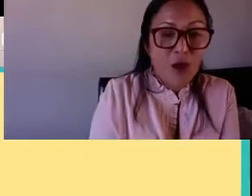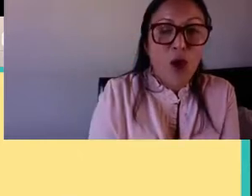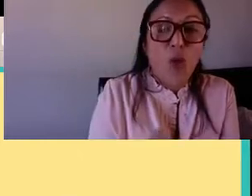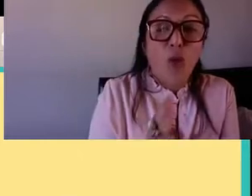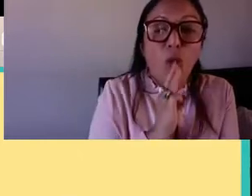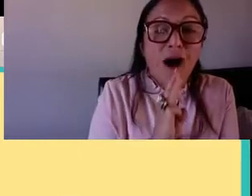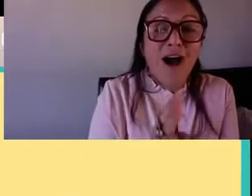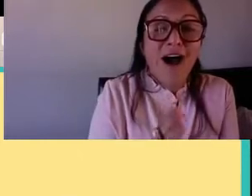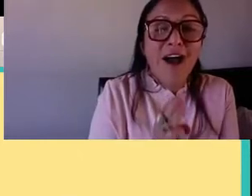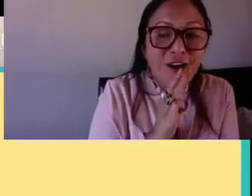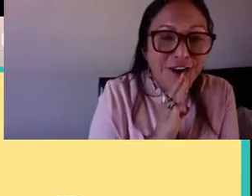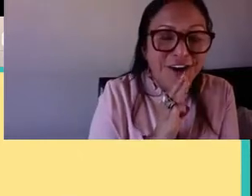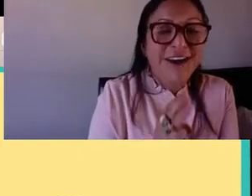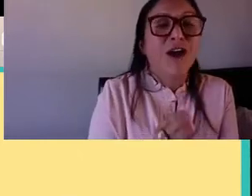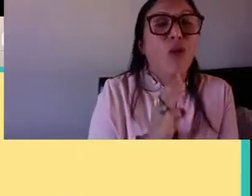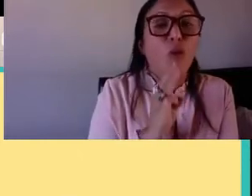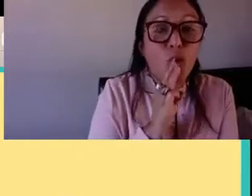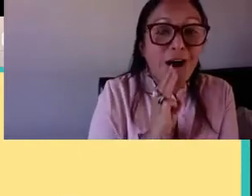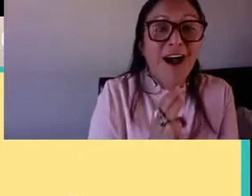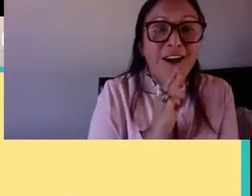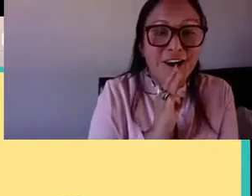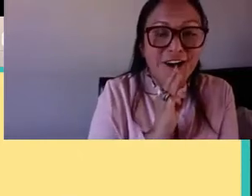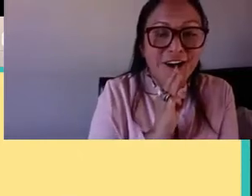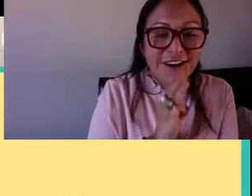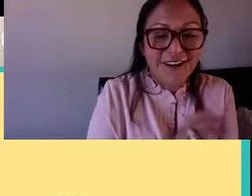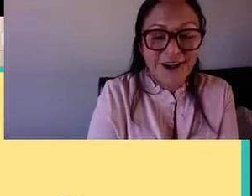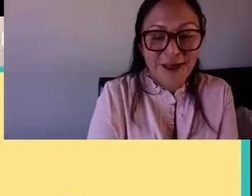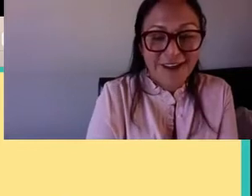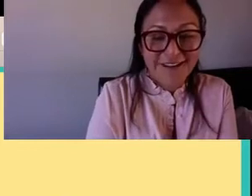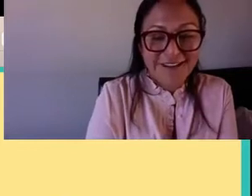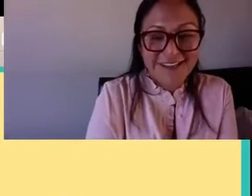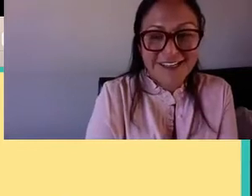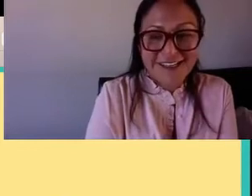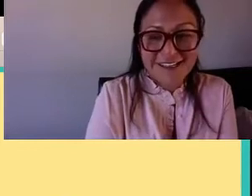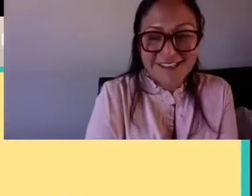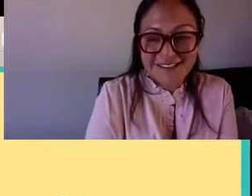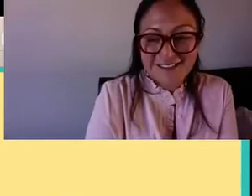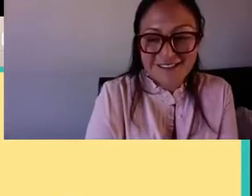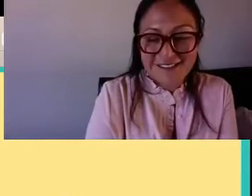practice. Water, water. Okay,